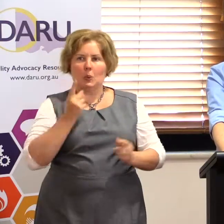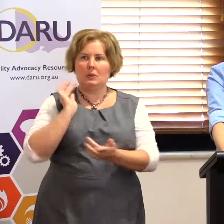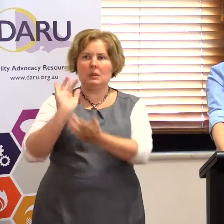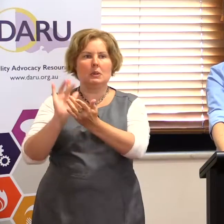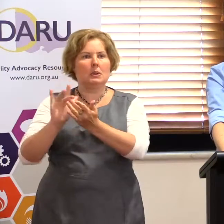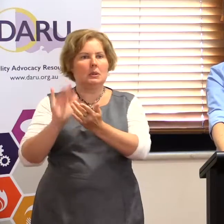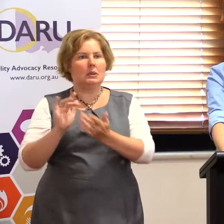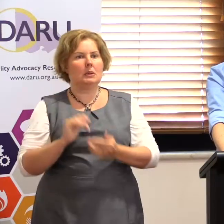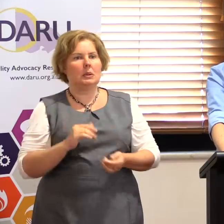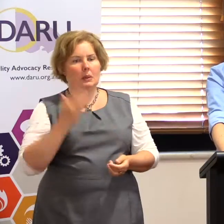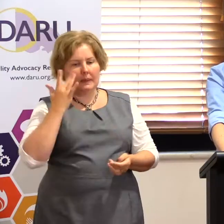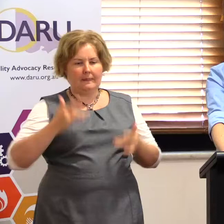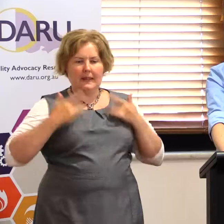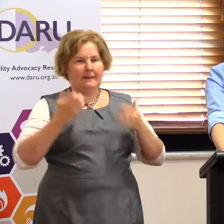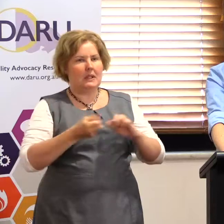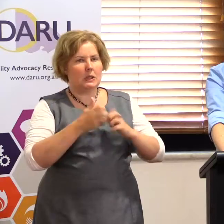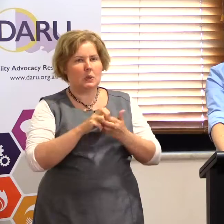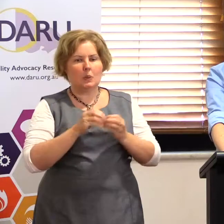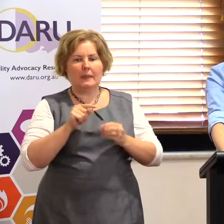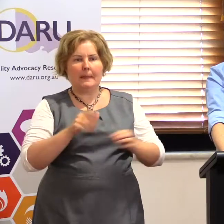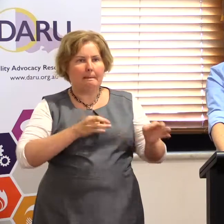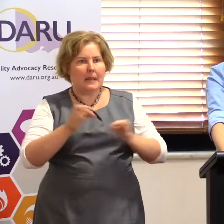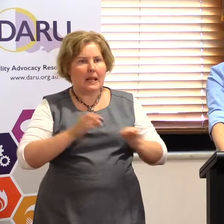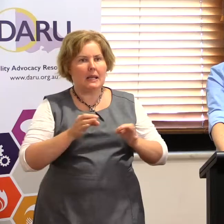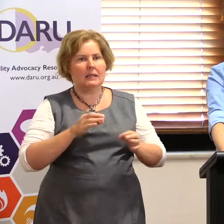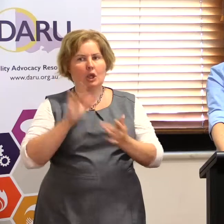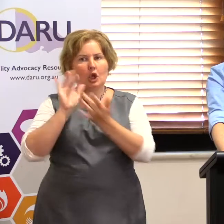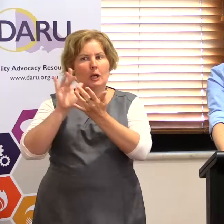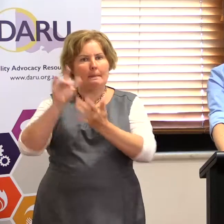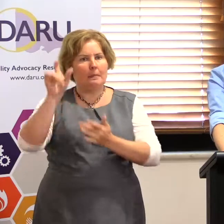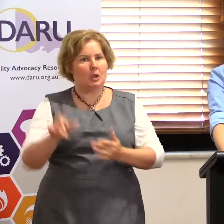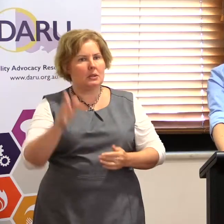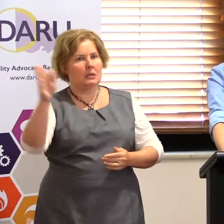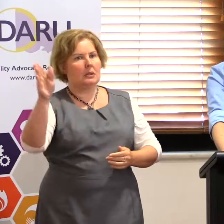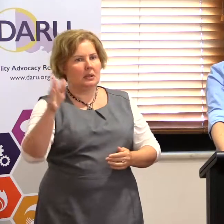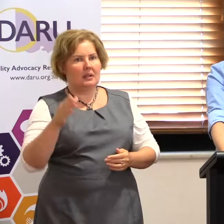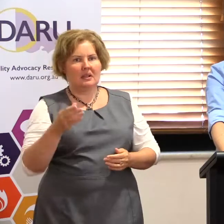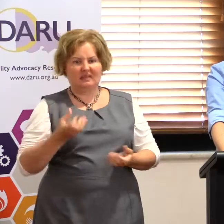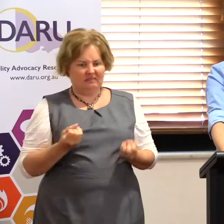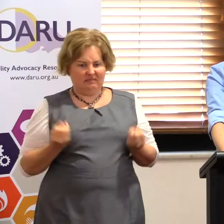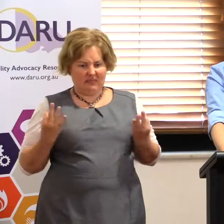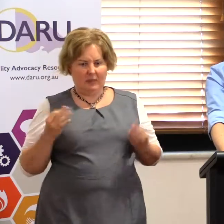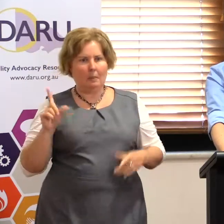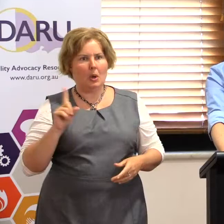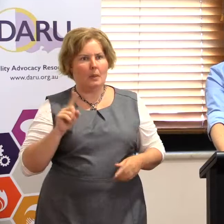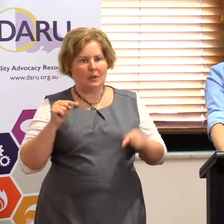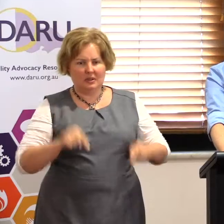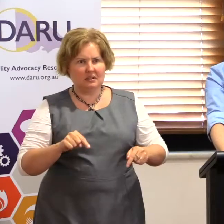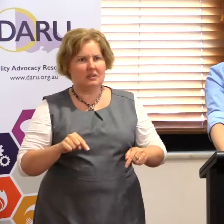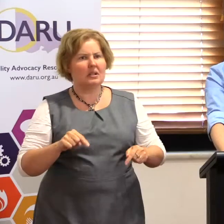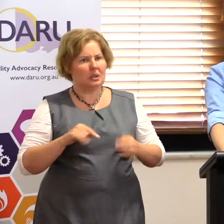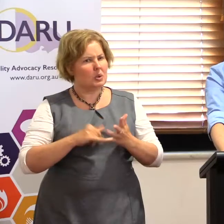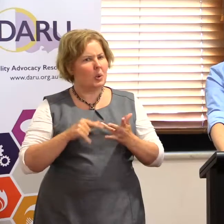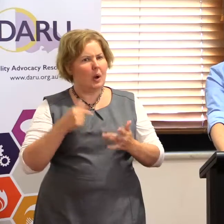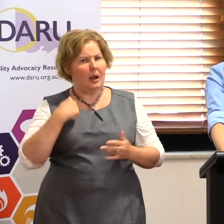can go to whenever there's an issue with a plan. If people aren't following the plan, who can we go